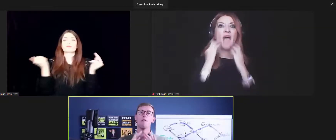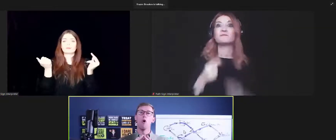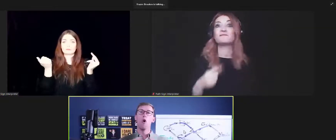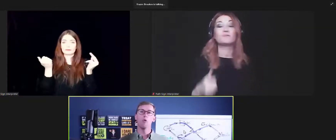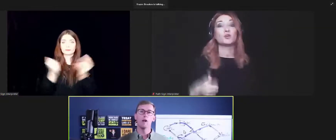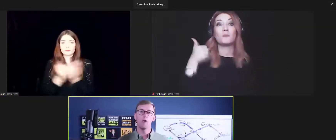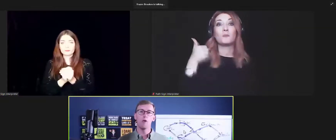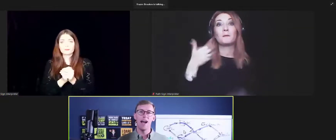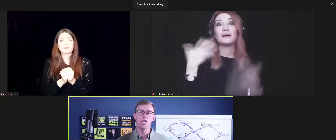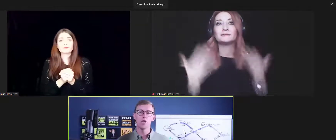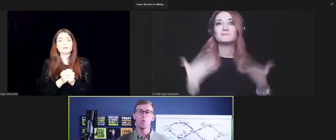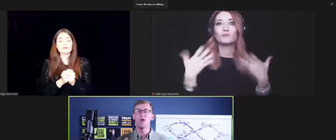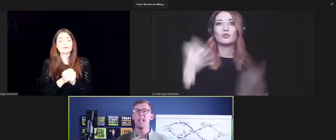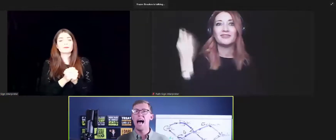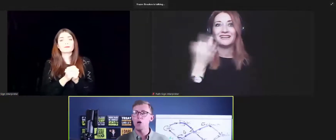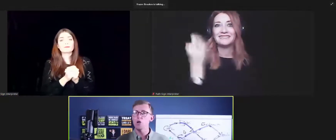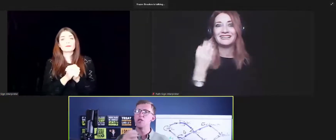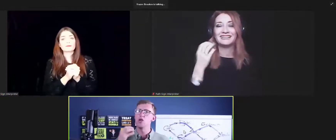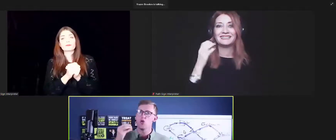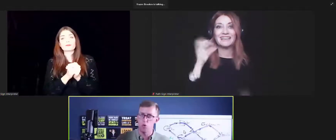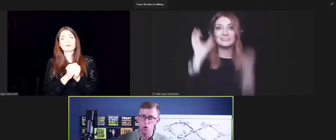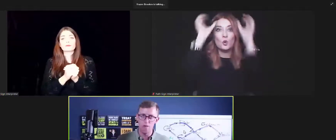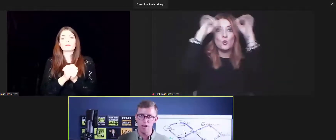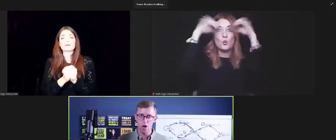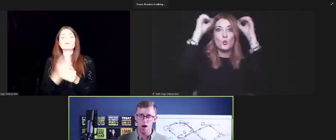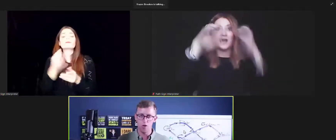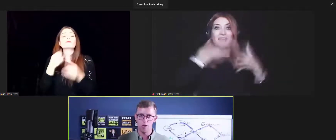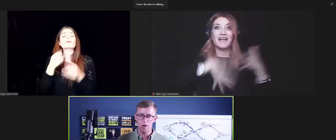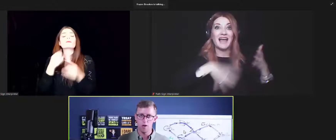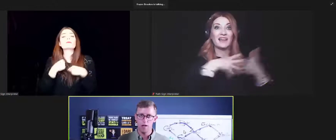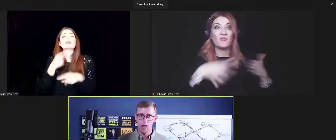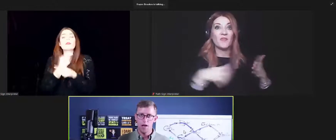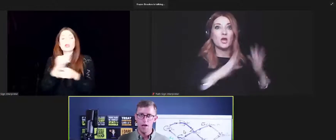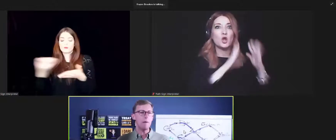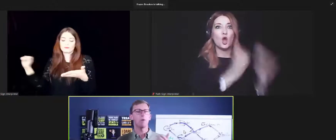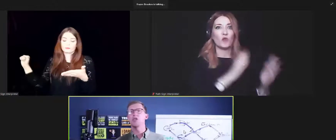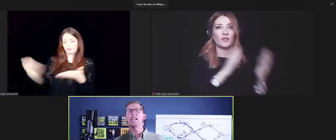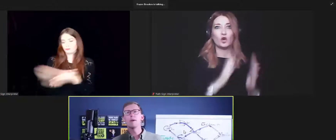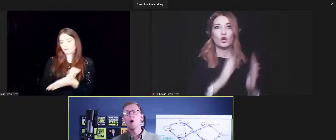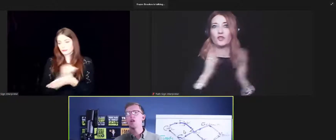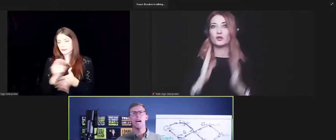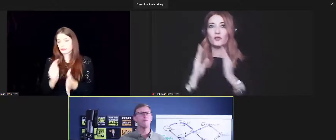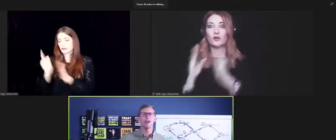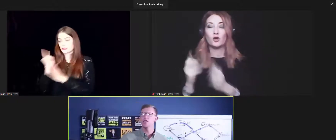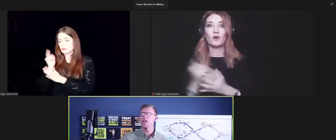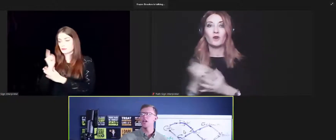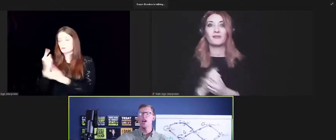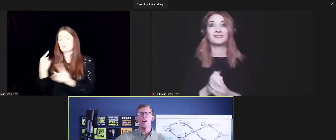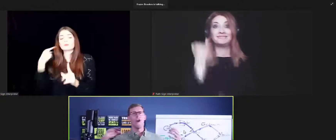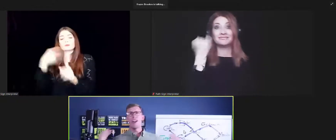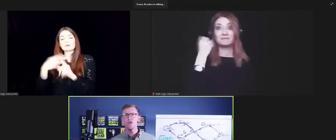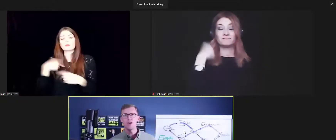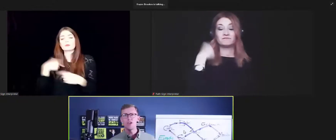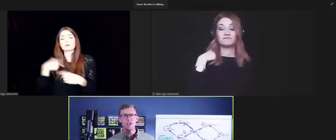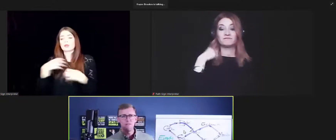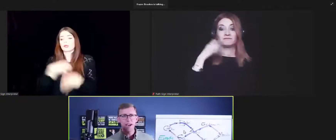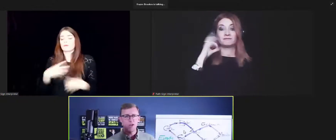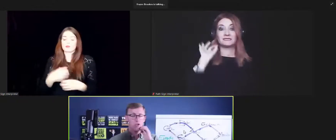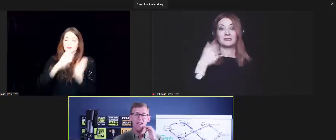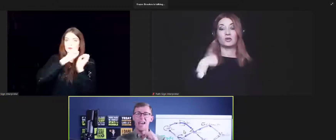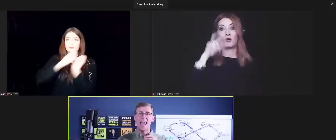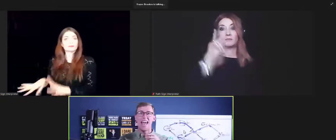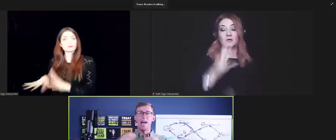of all regrets, which allows me to truly recharge. People say to me all the time, Frazer, your energy is